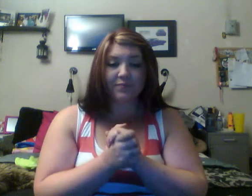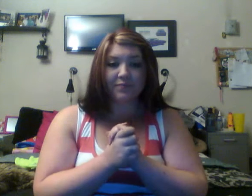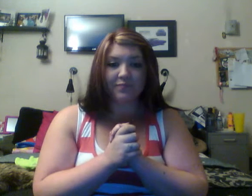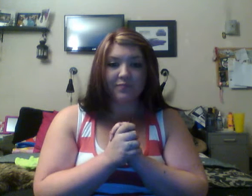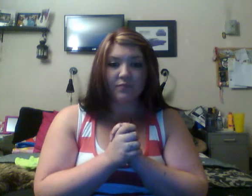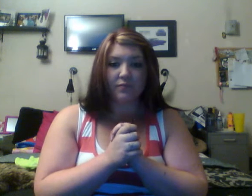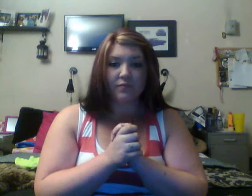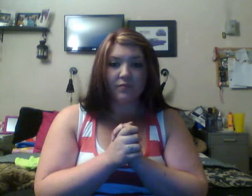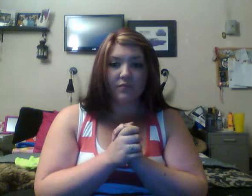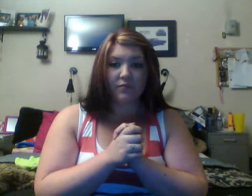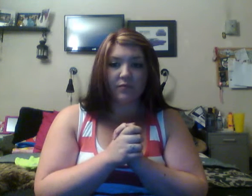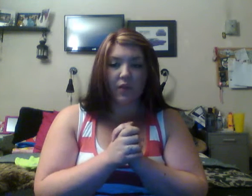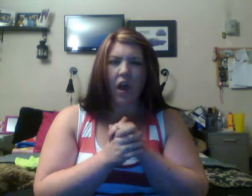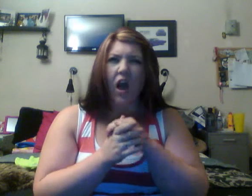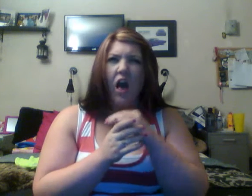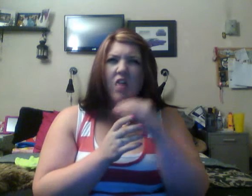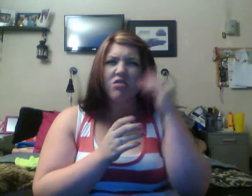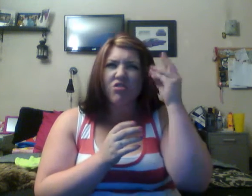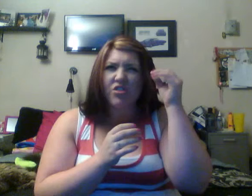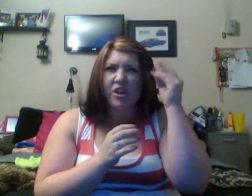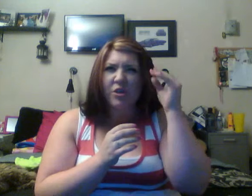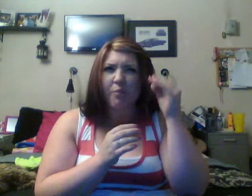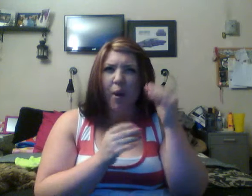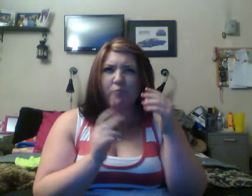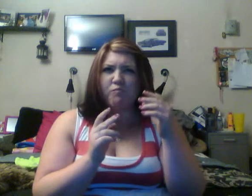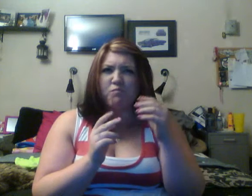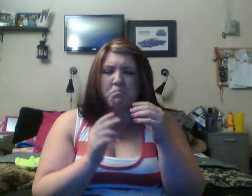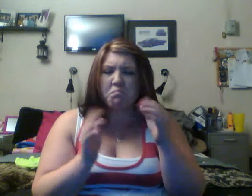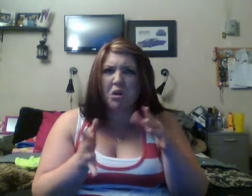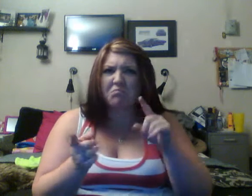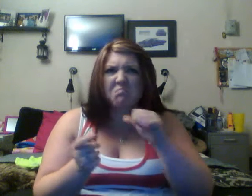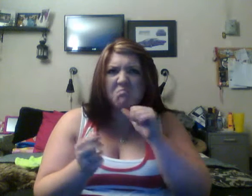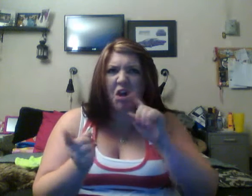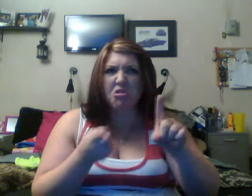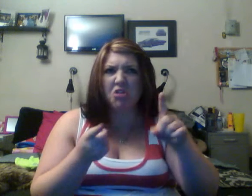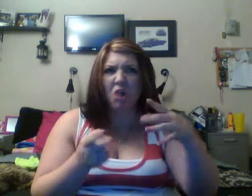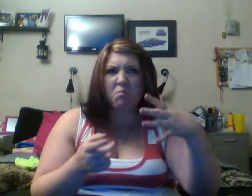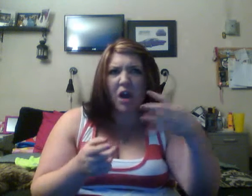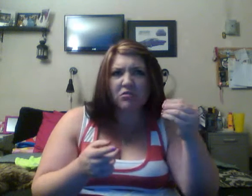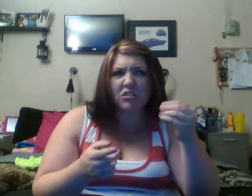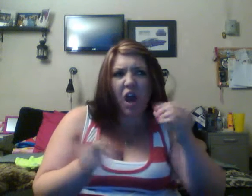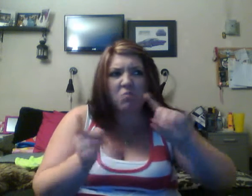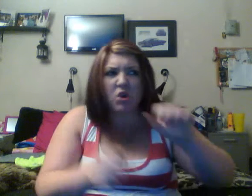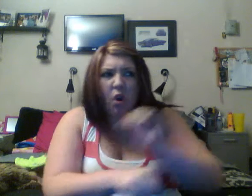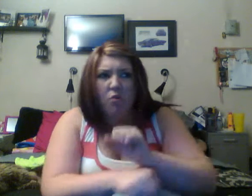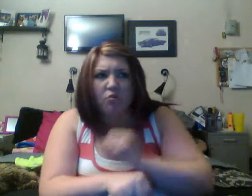England, think about it. A person didn't go outside to go to work without gloves on. It would be,